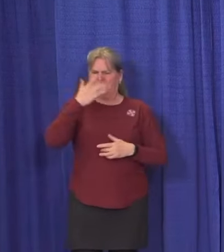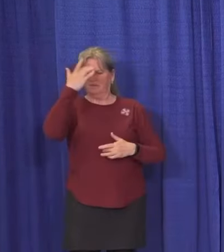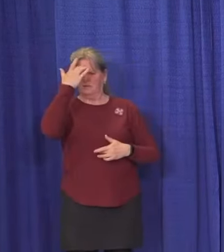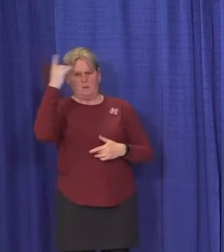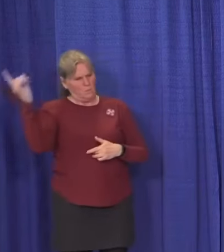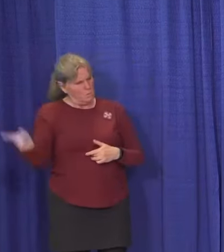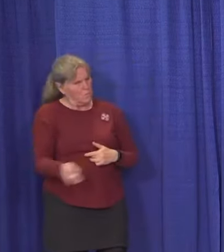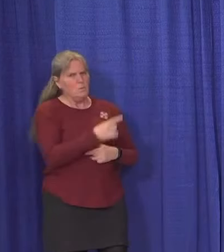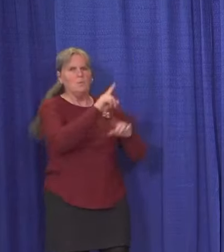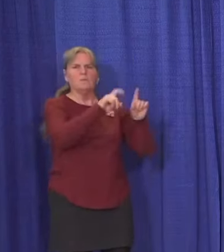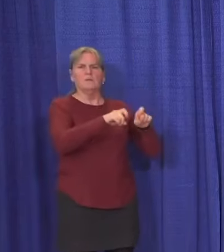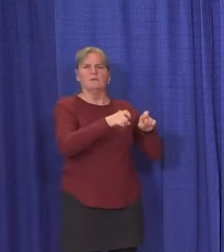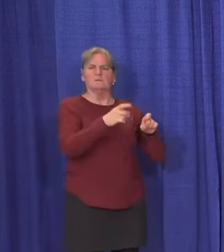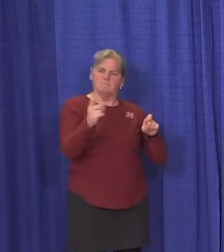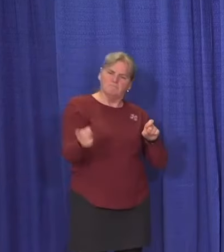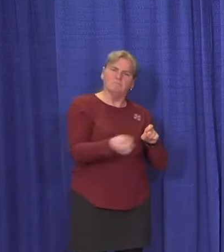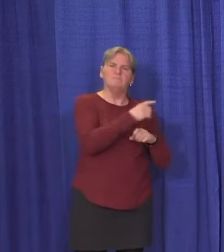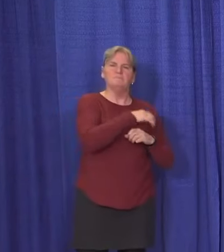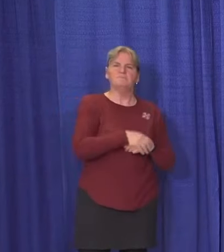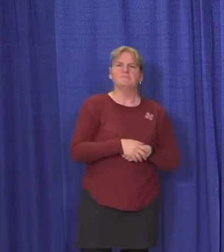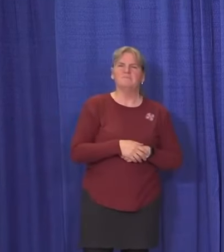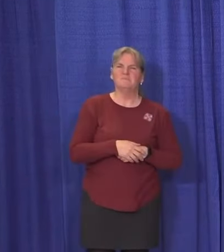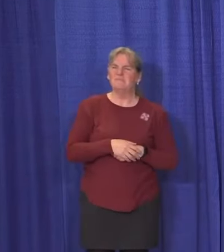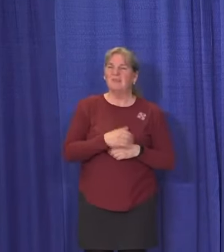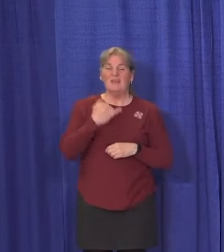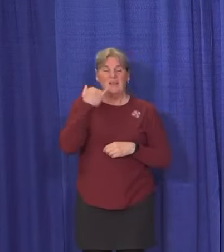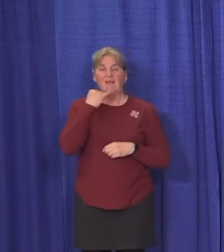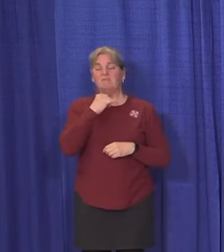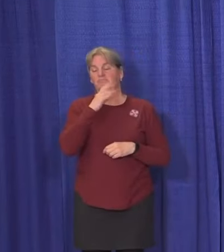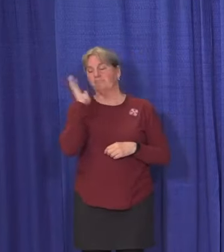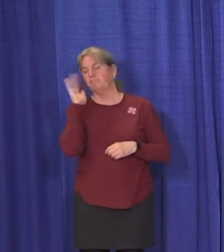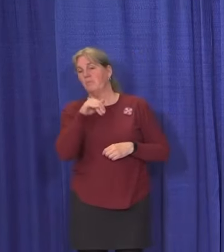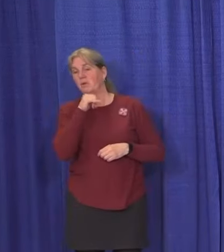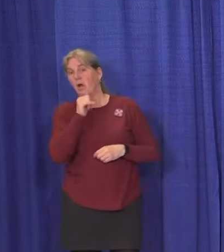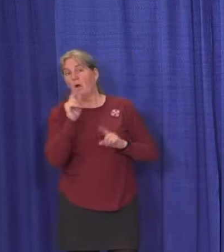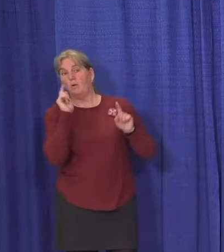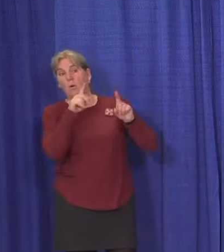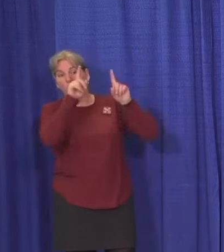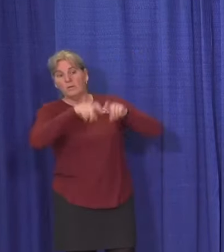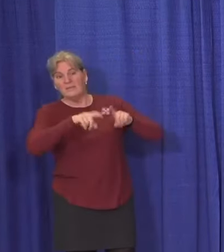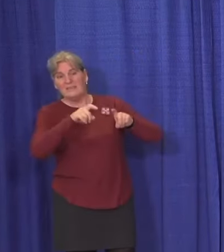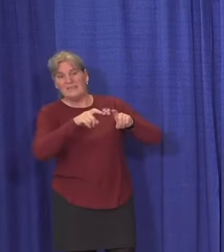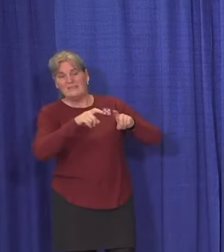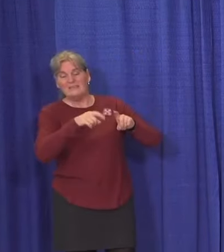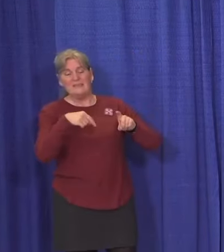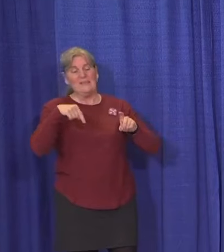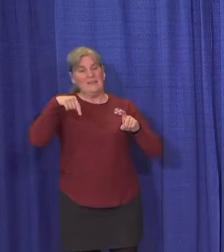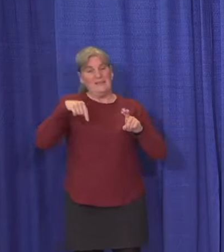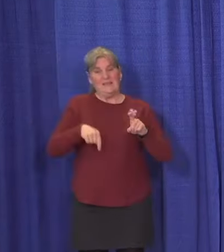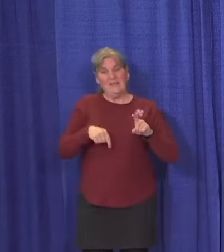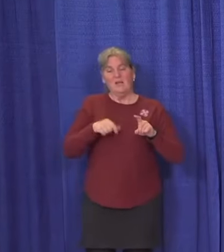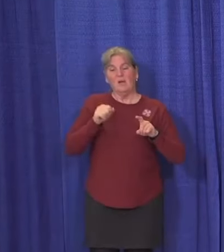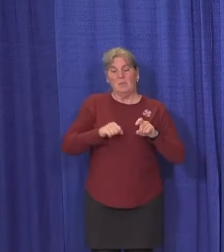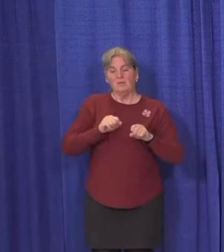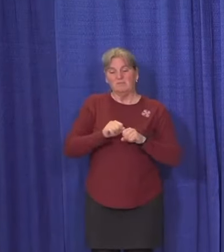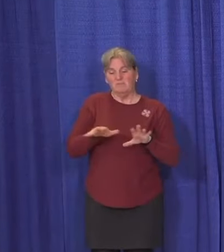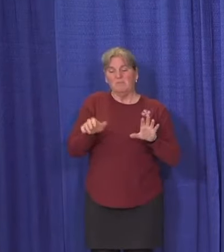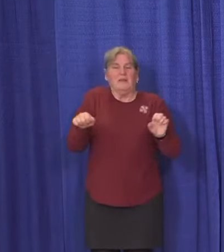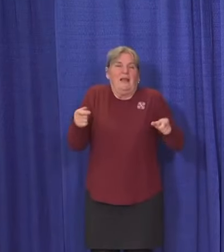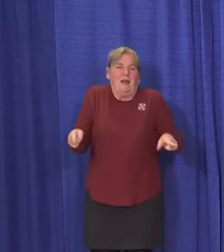COVID-19. If Yukoners are sick and choose not to get tested, our stable condition could be